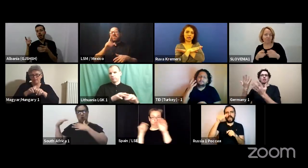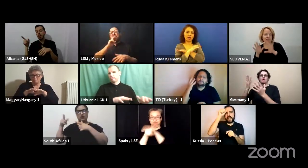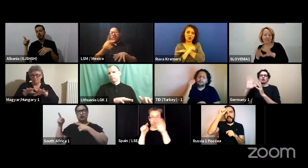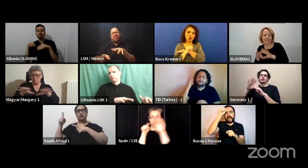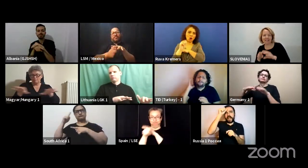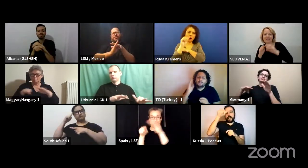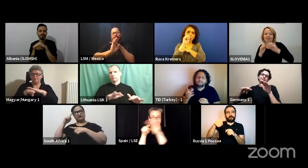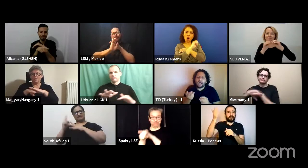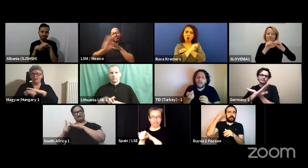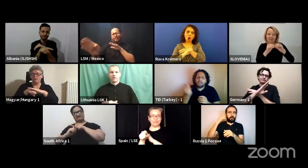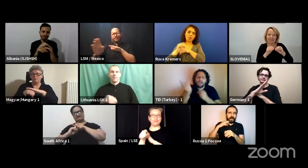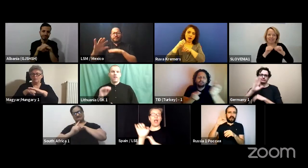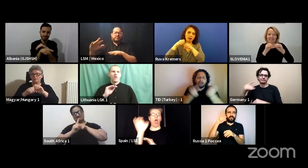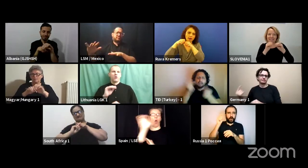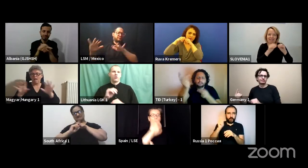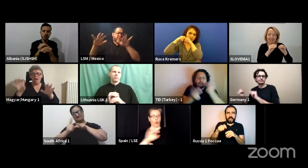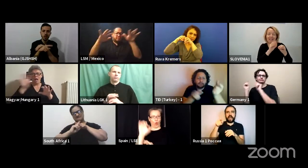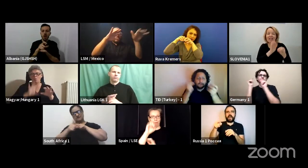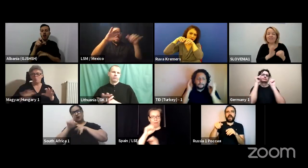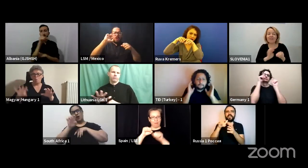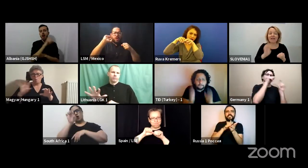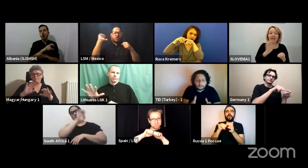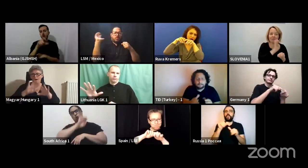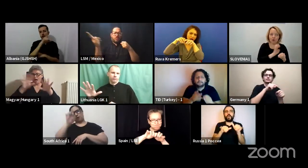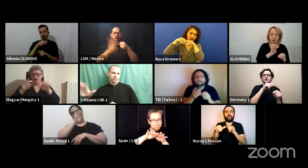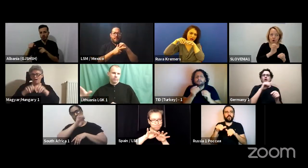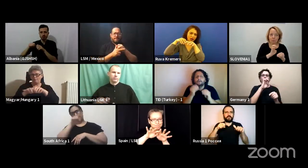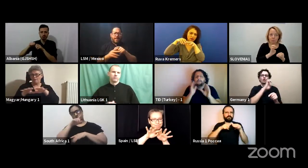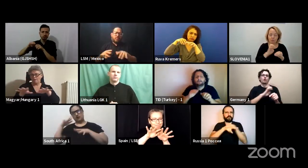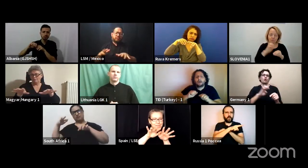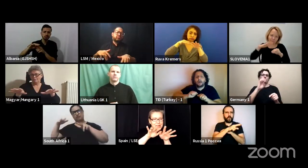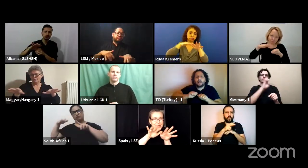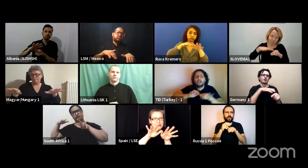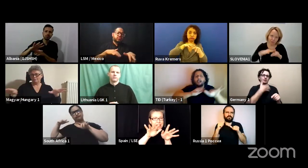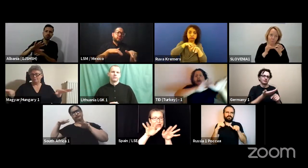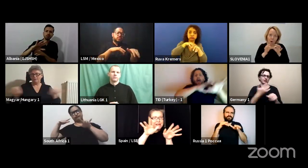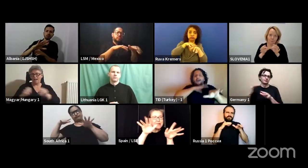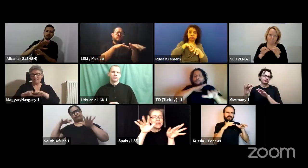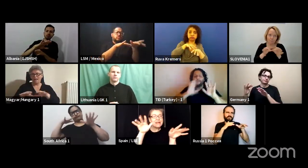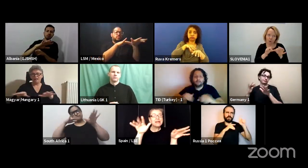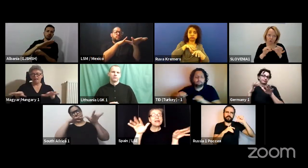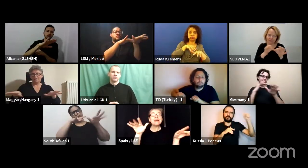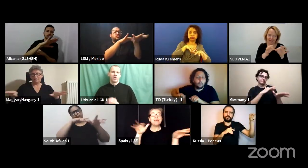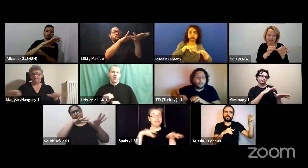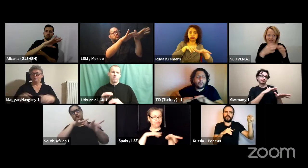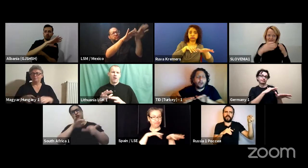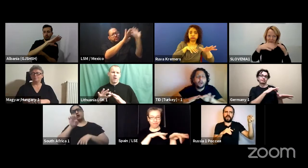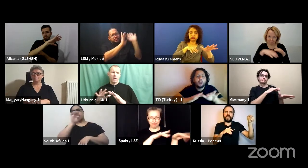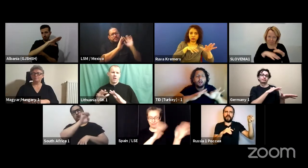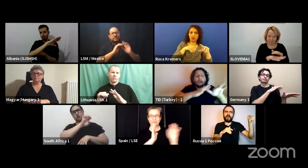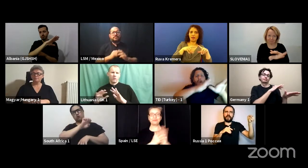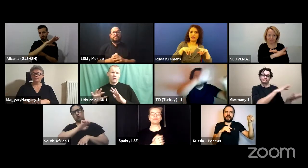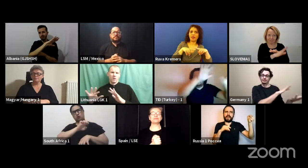War happened, many Roma and Sinti escaped India and ended up in